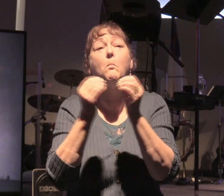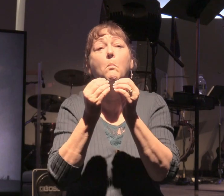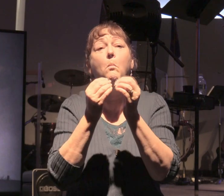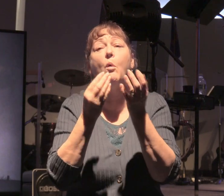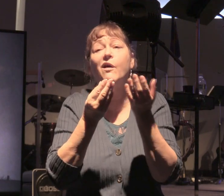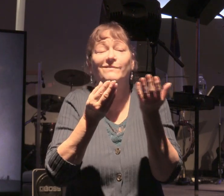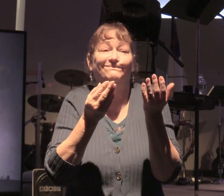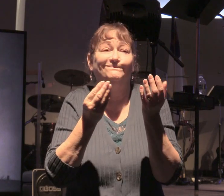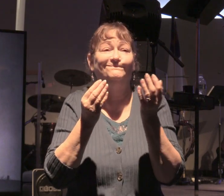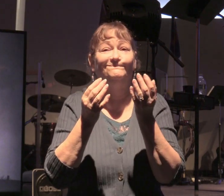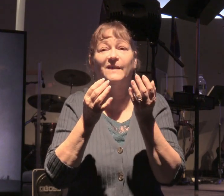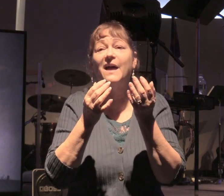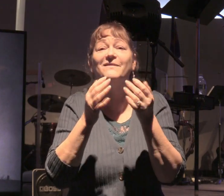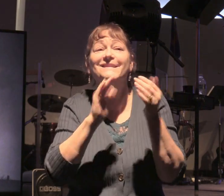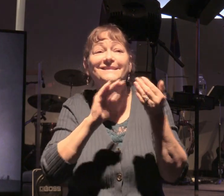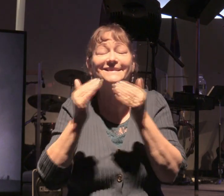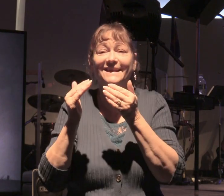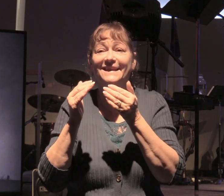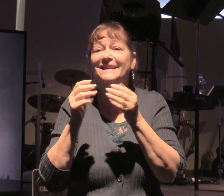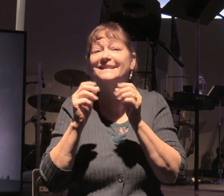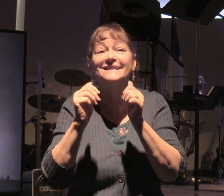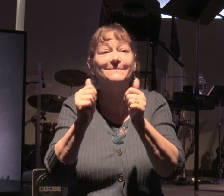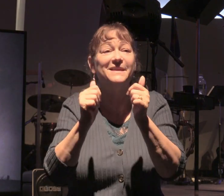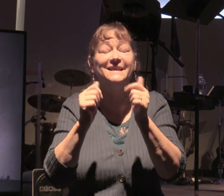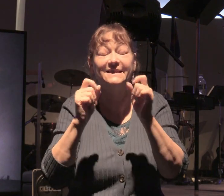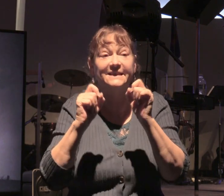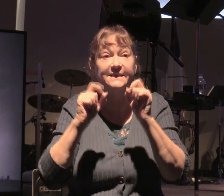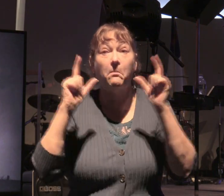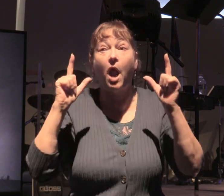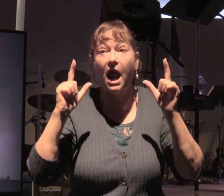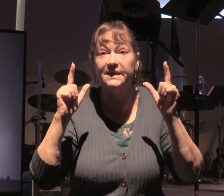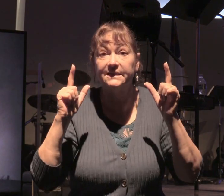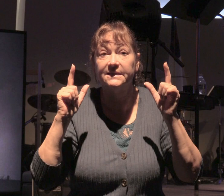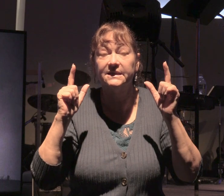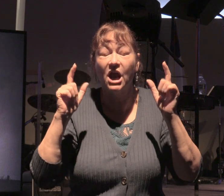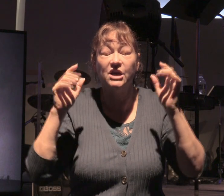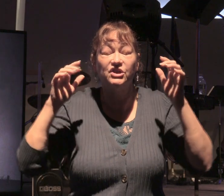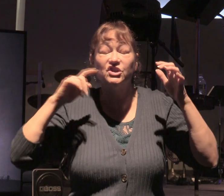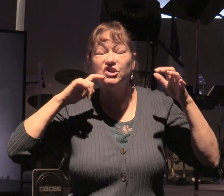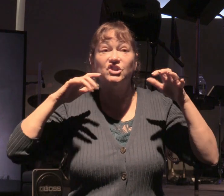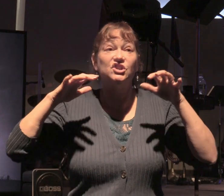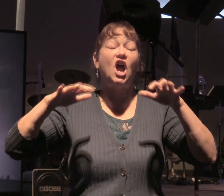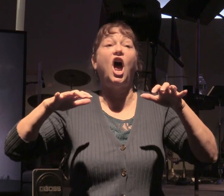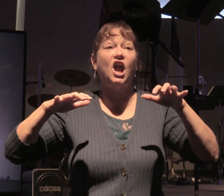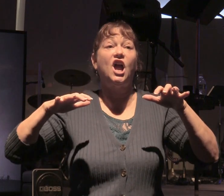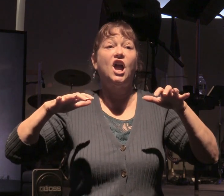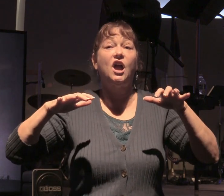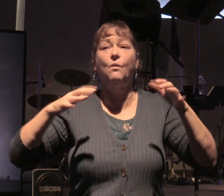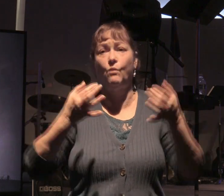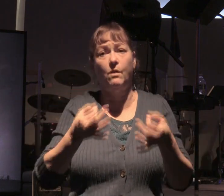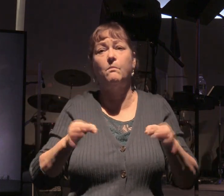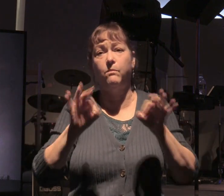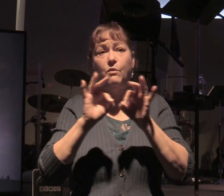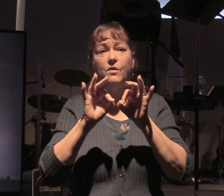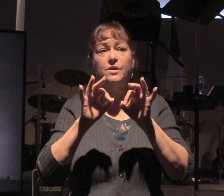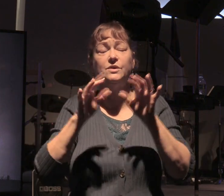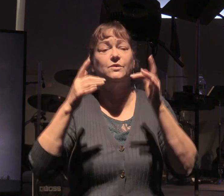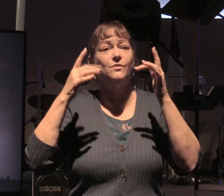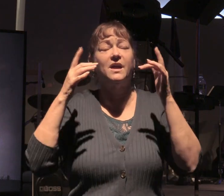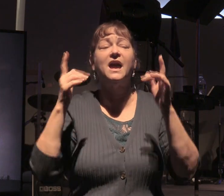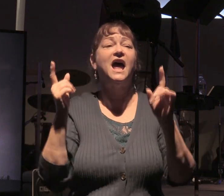ground. Speed, surprise, and shock were essential to